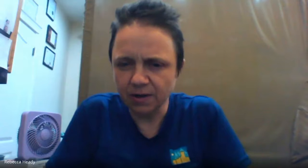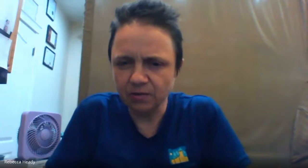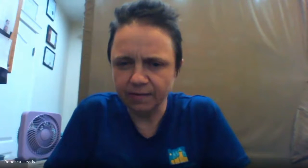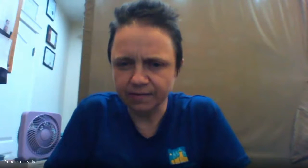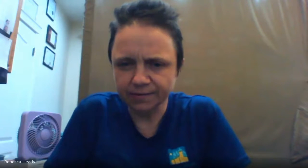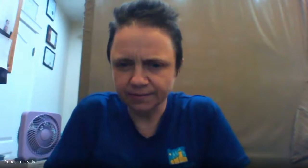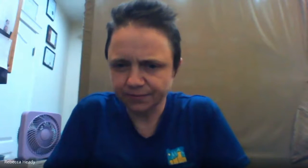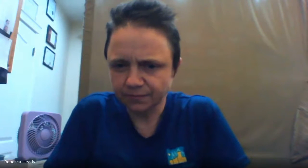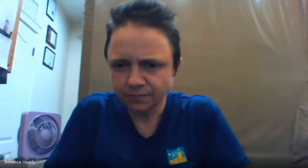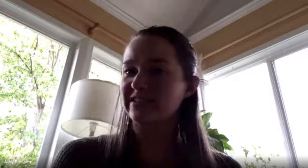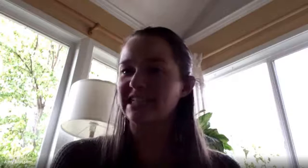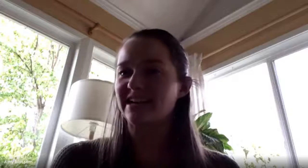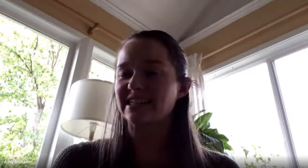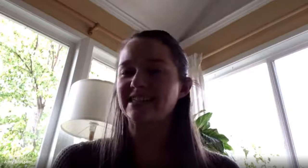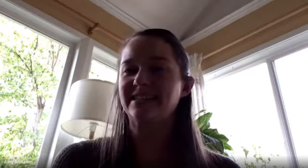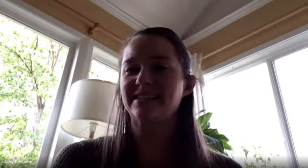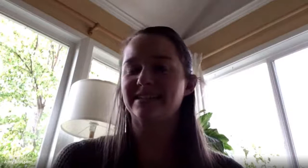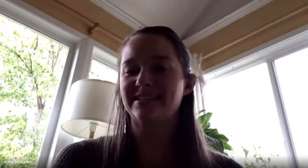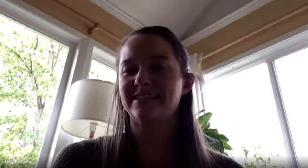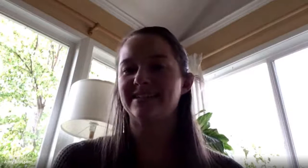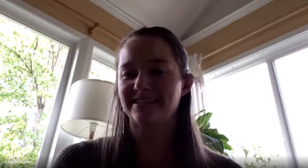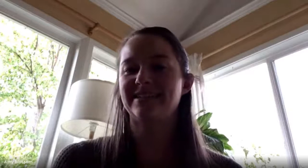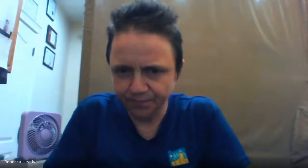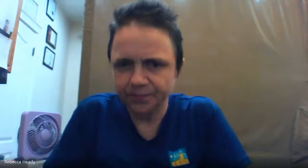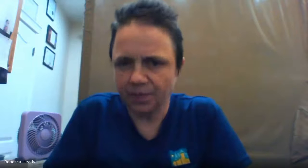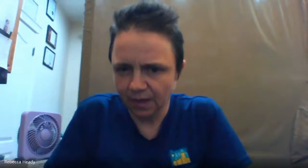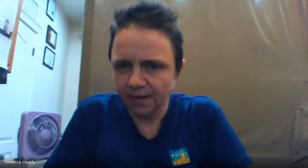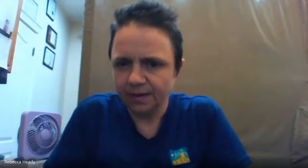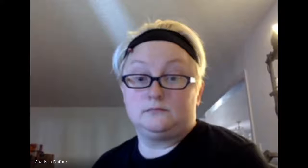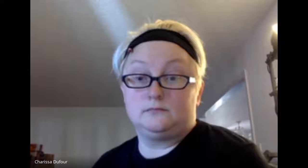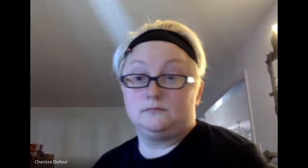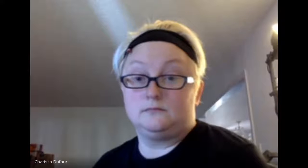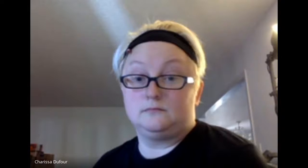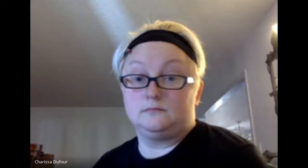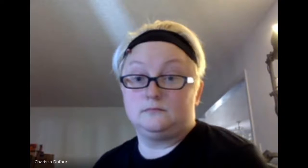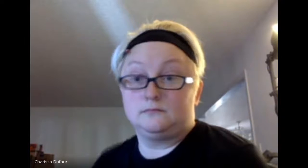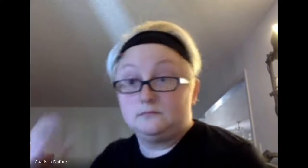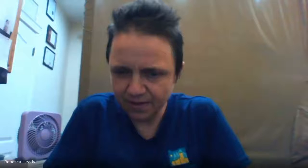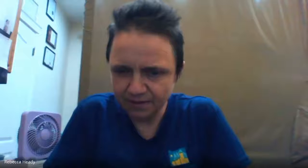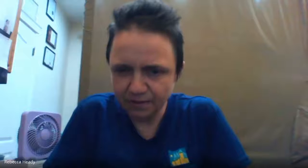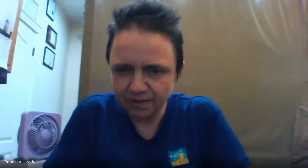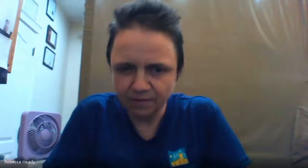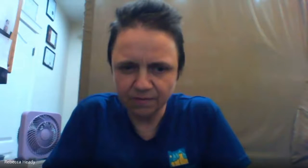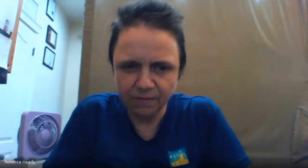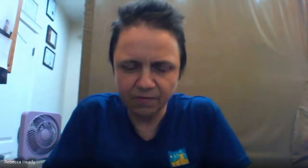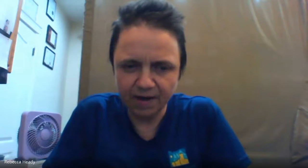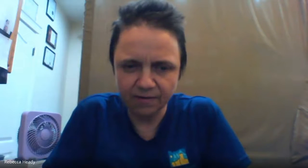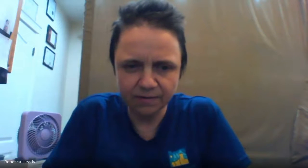you live? We live in Talent. Okay. How are things for the fire